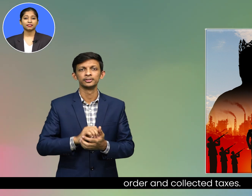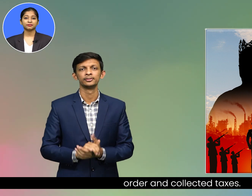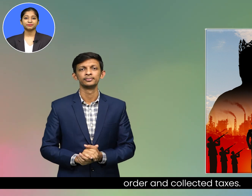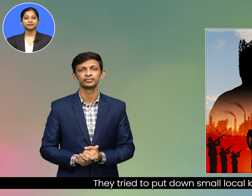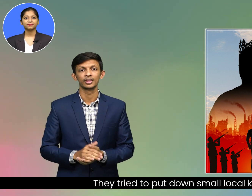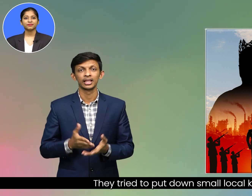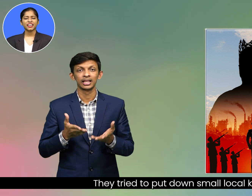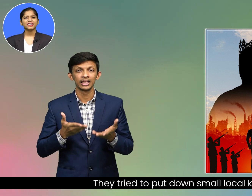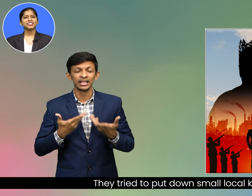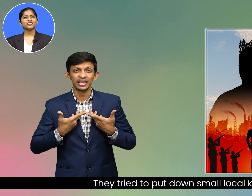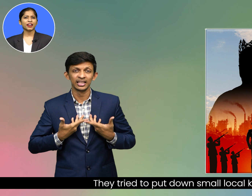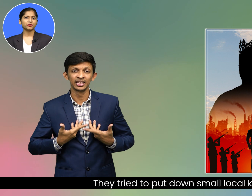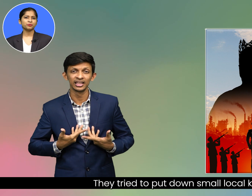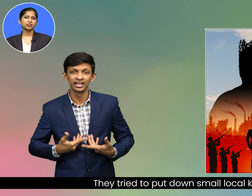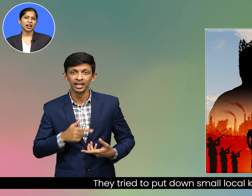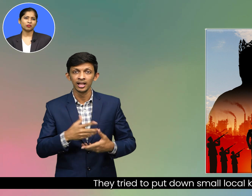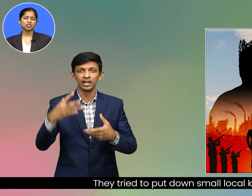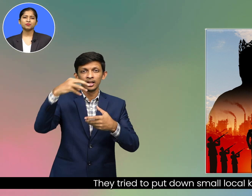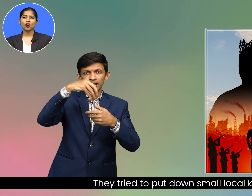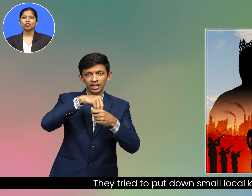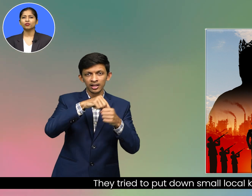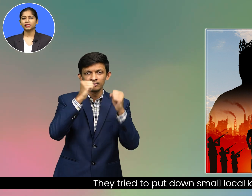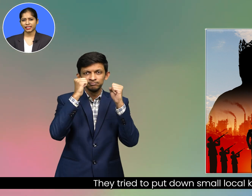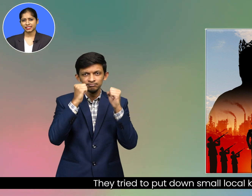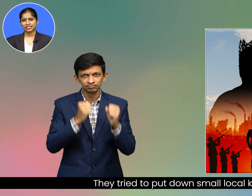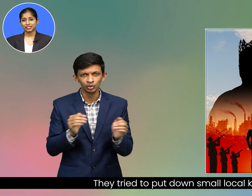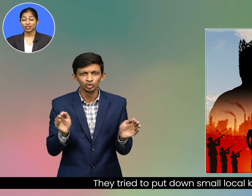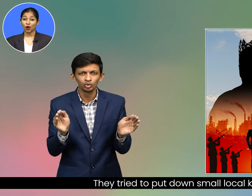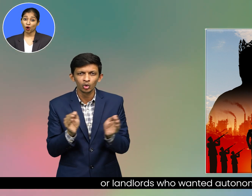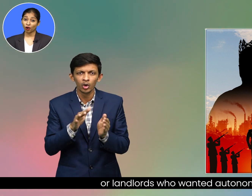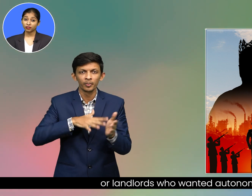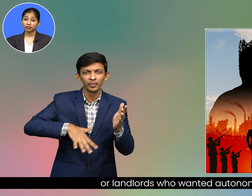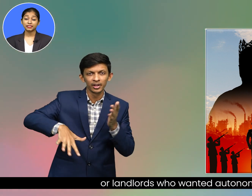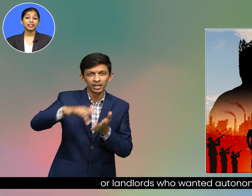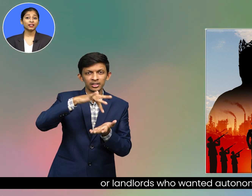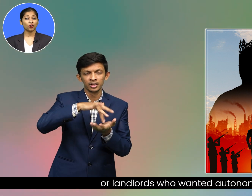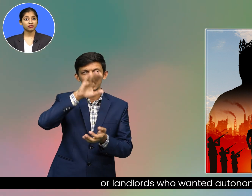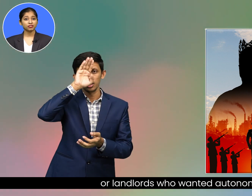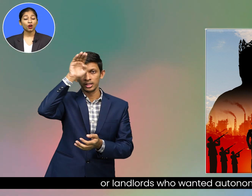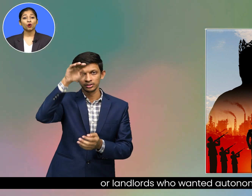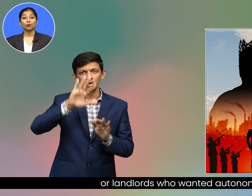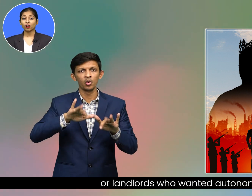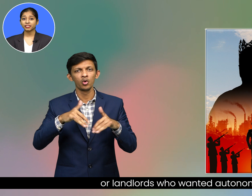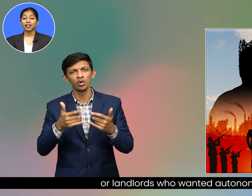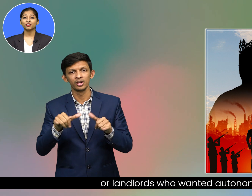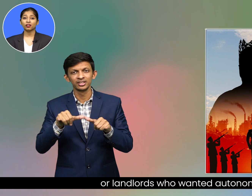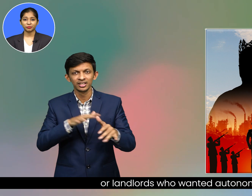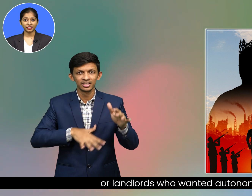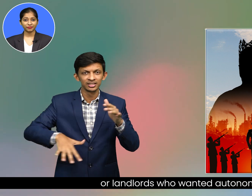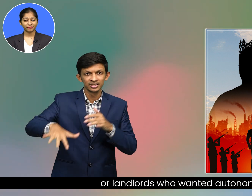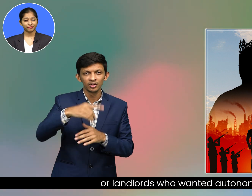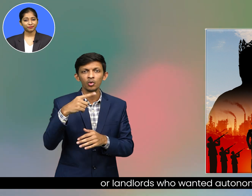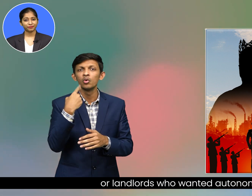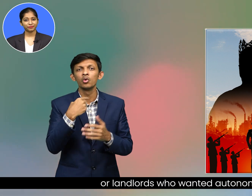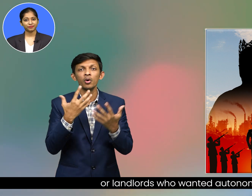taxes. They tried to put down small local kings or landlords who wanted